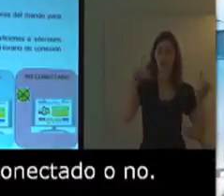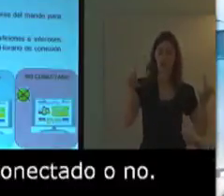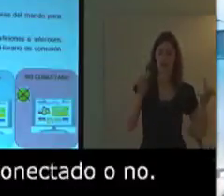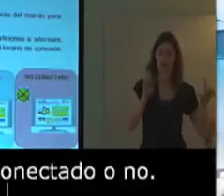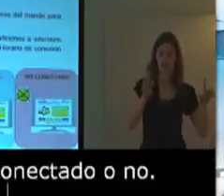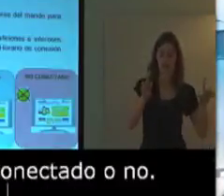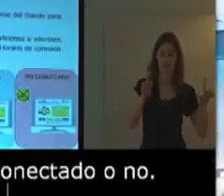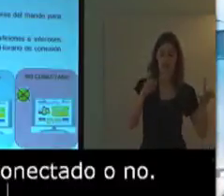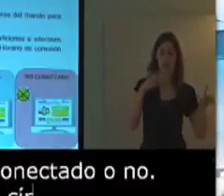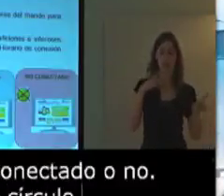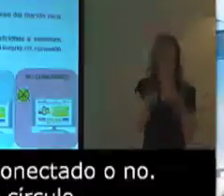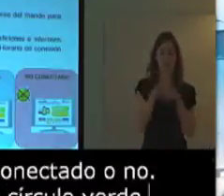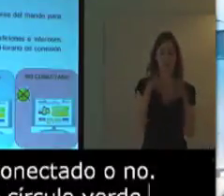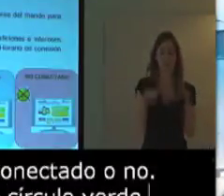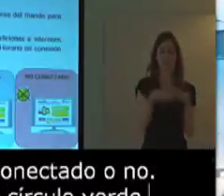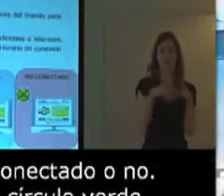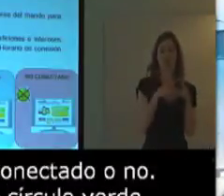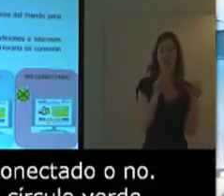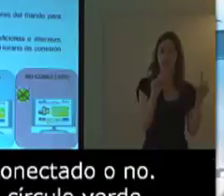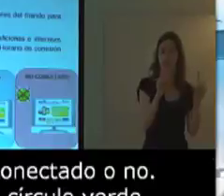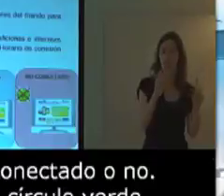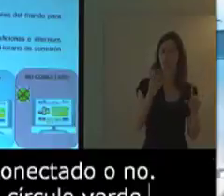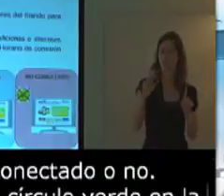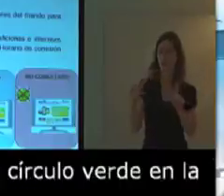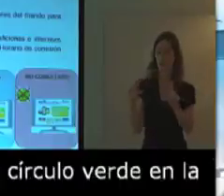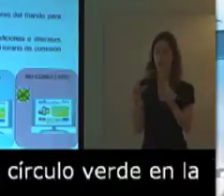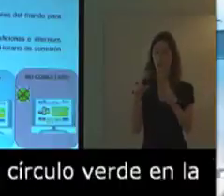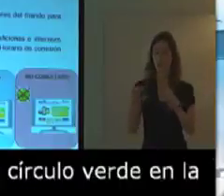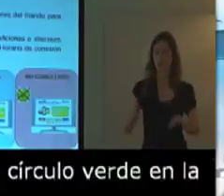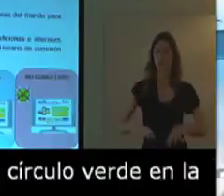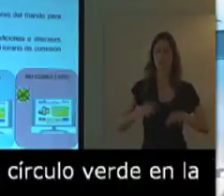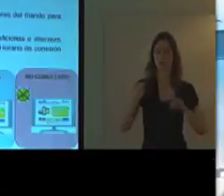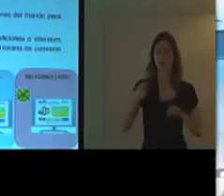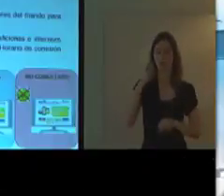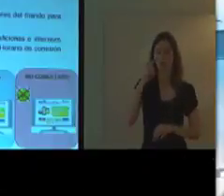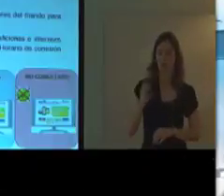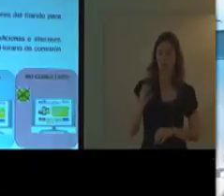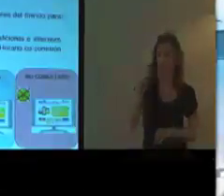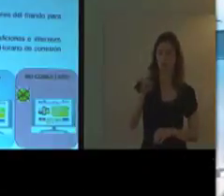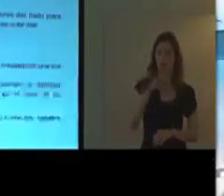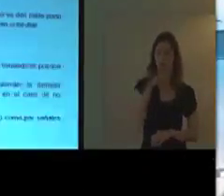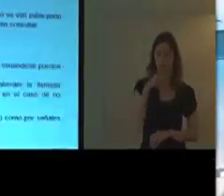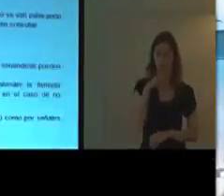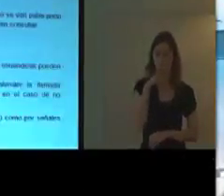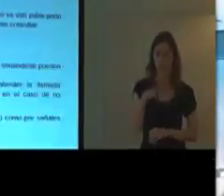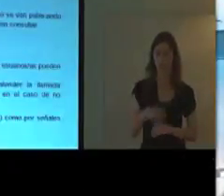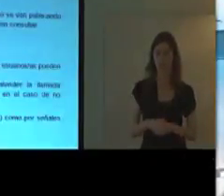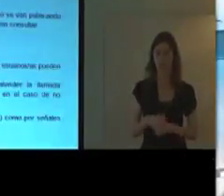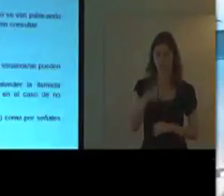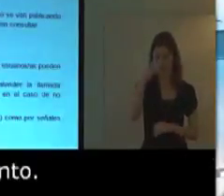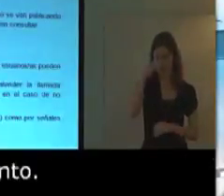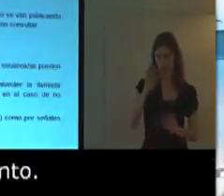way of knowing who's connected and who's not. So there's a green button that lights up